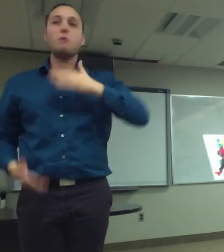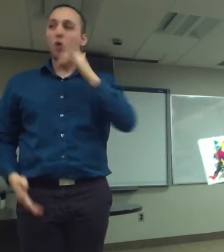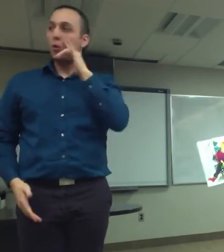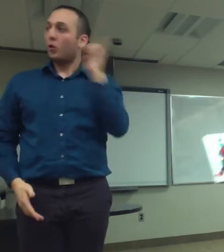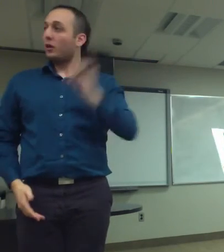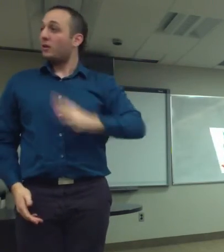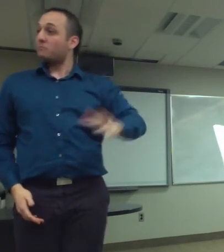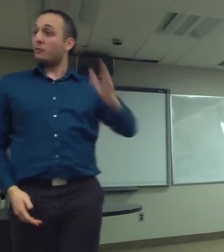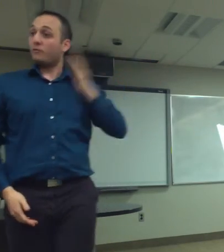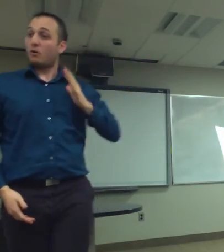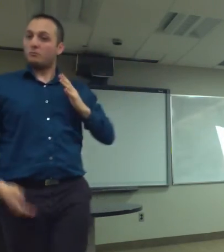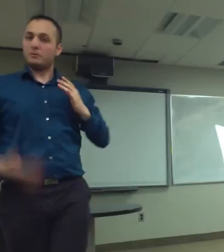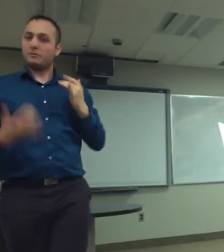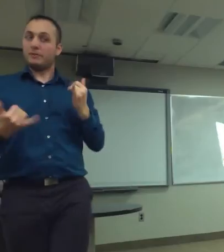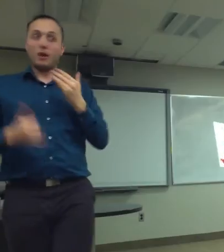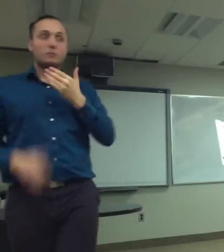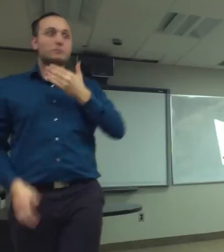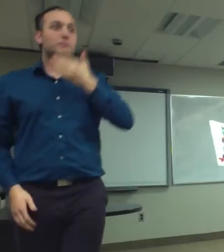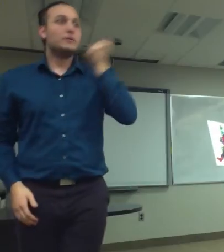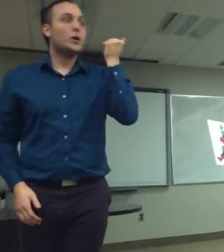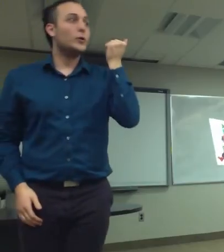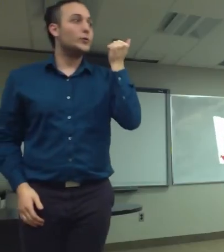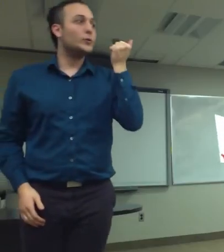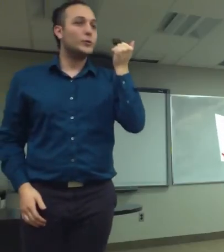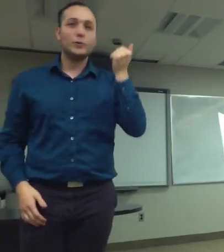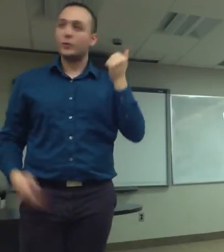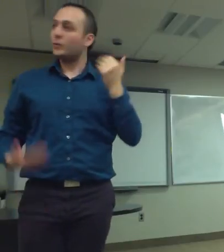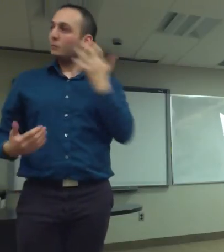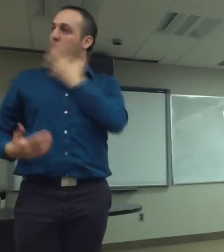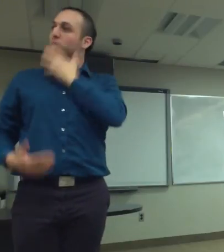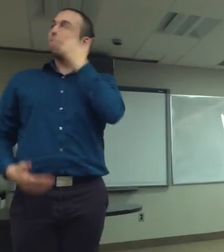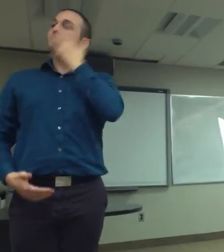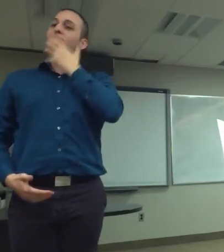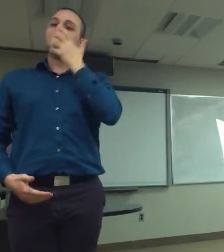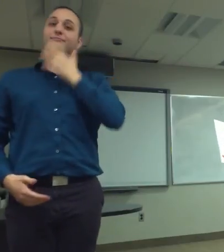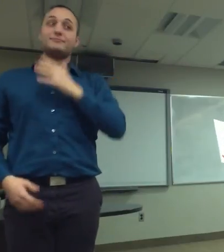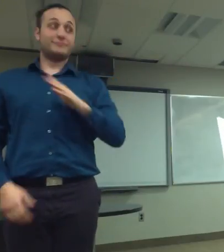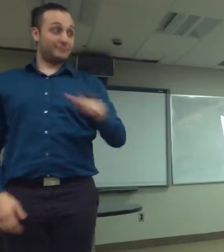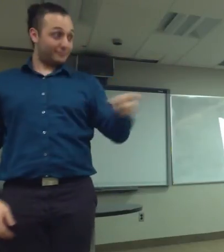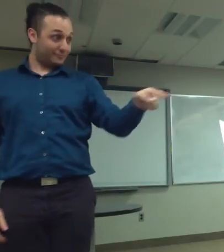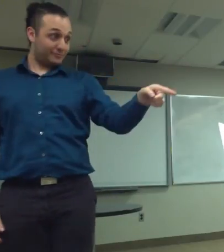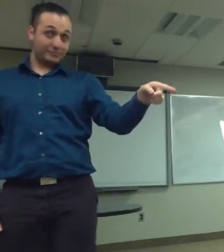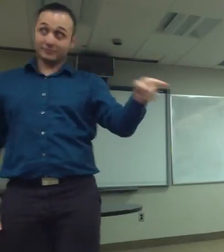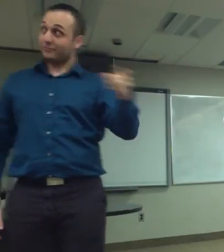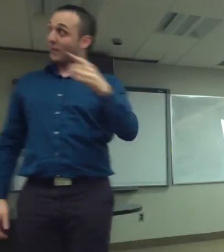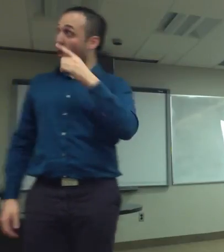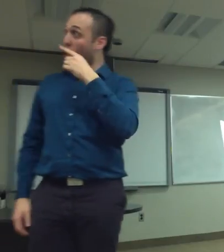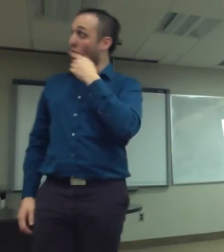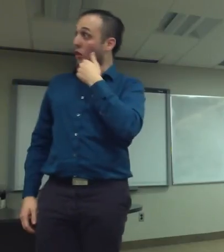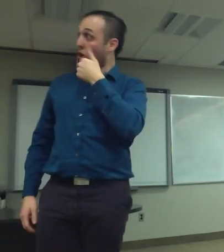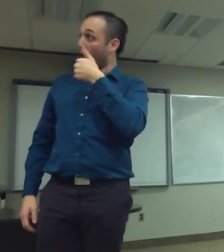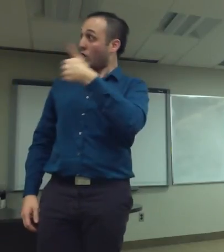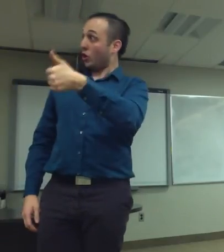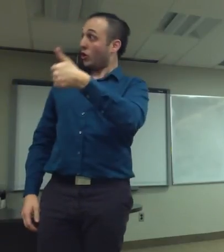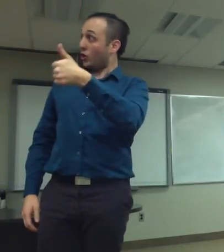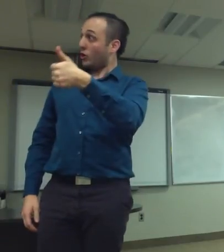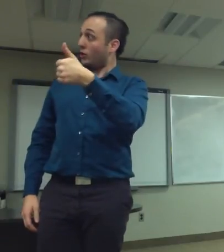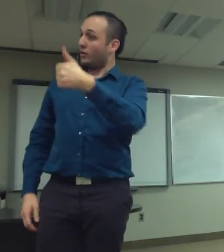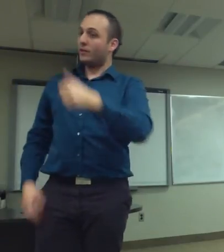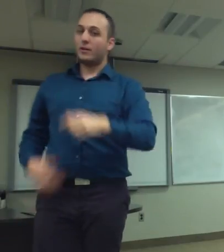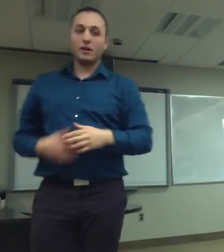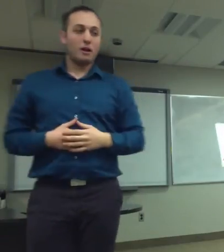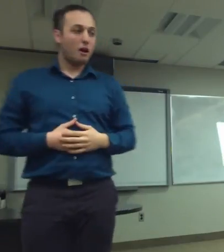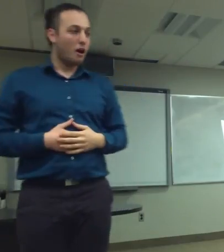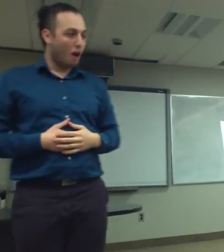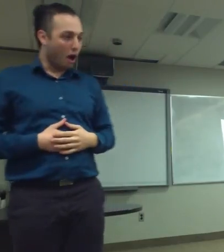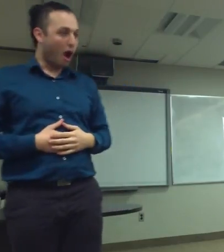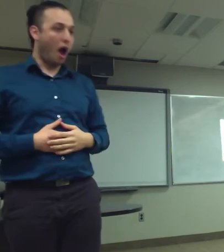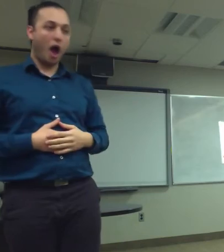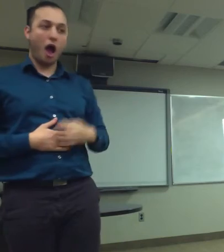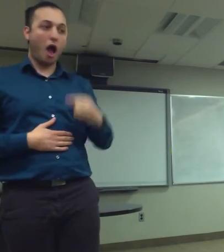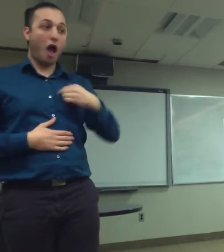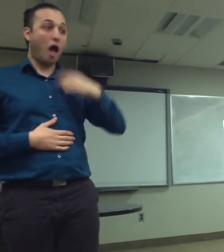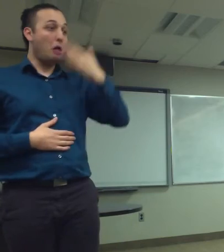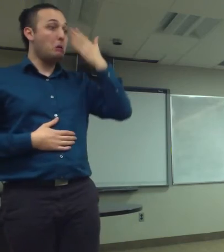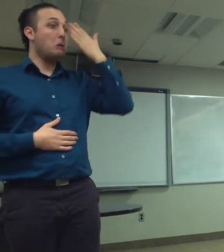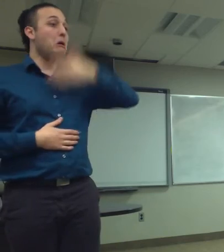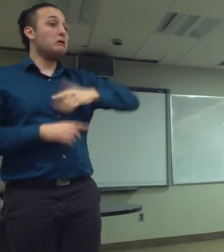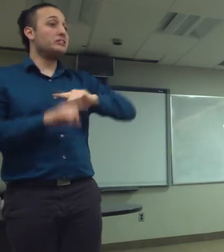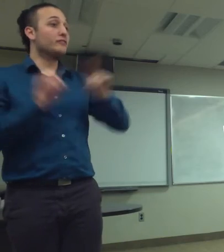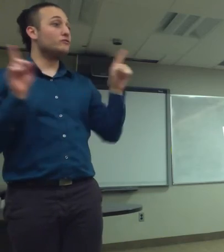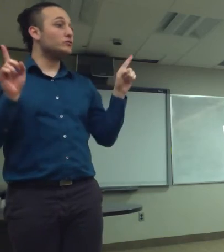to be true. Doesn't he look great? Asked Bridget. I couldn't even tell the difference, said her